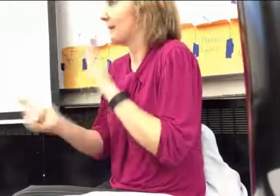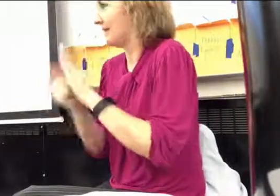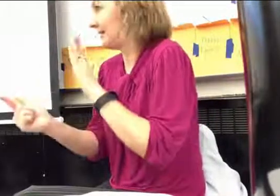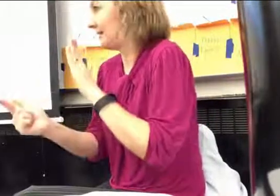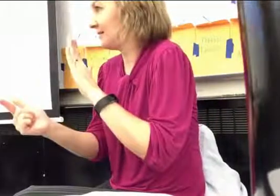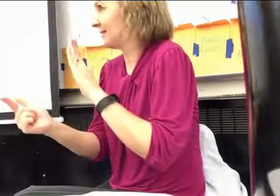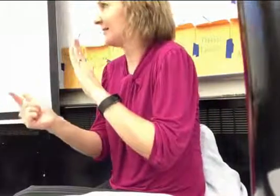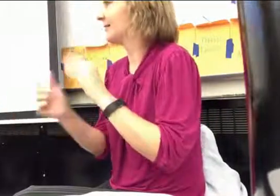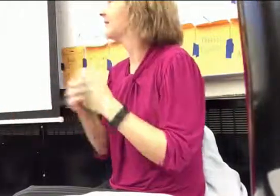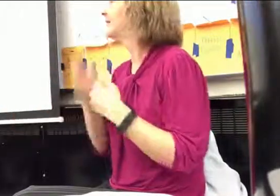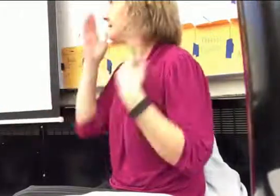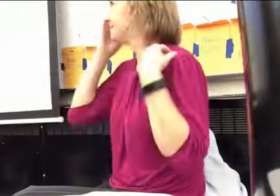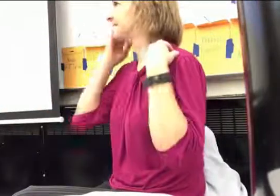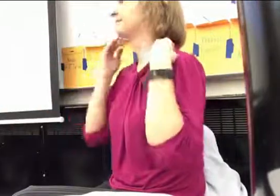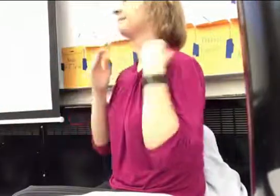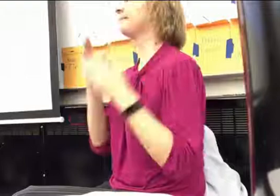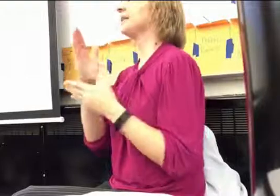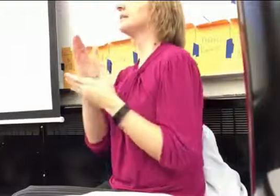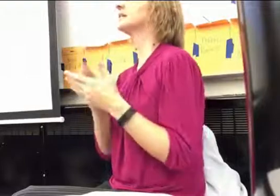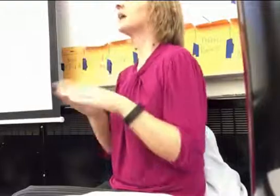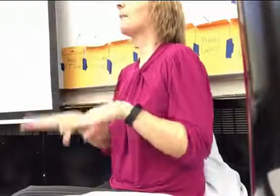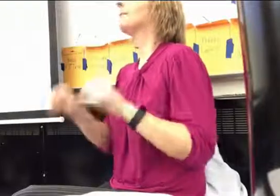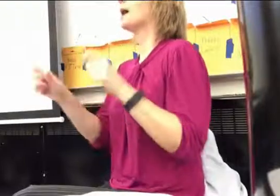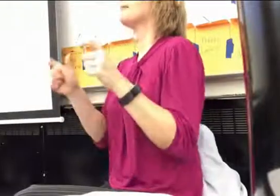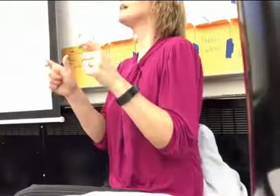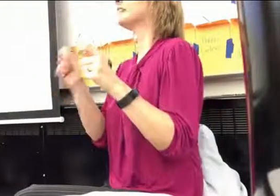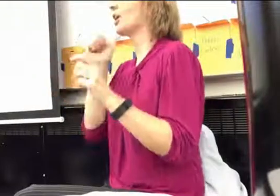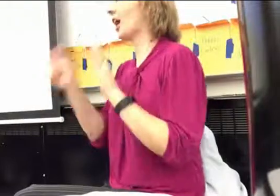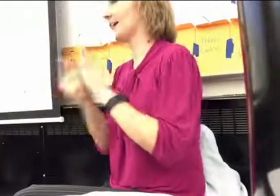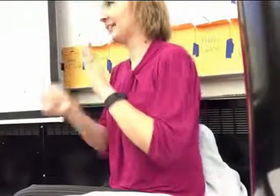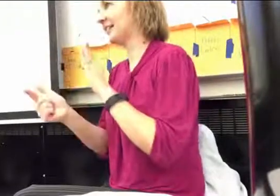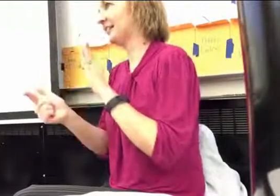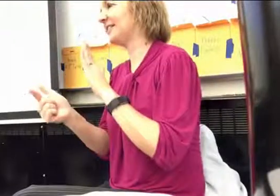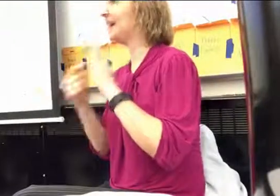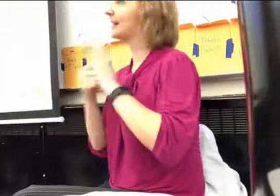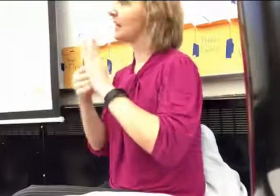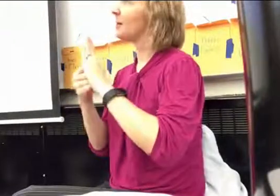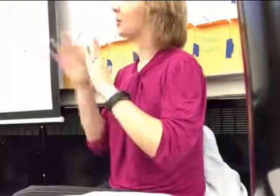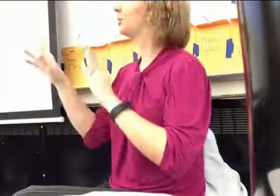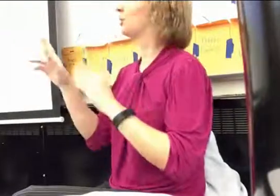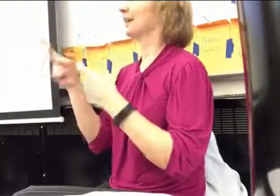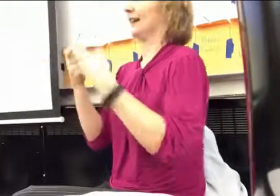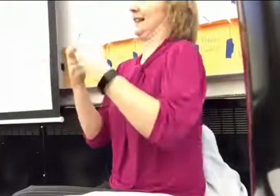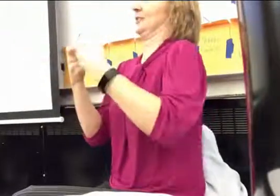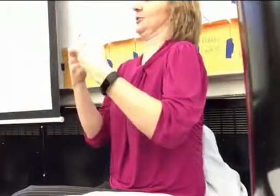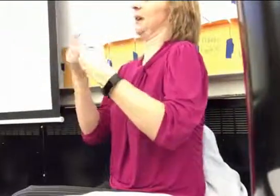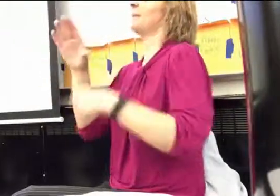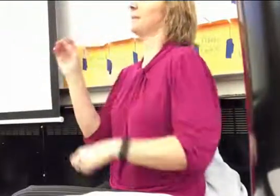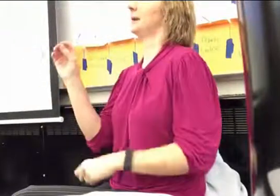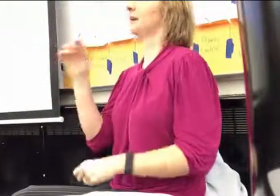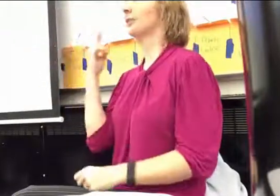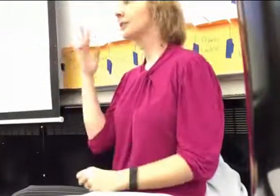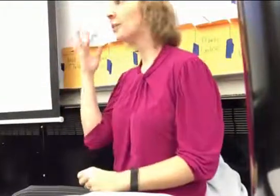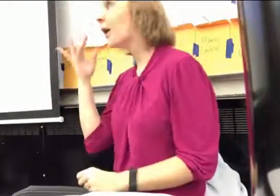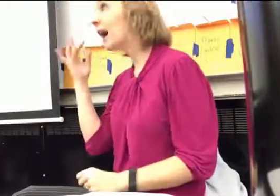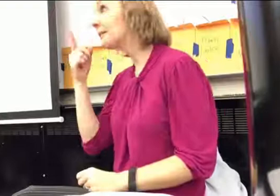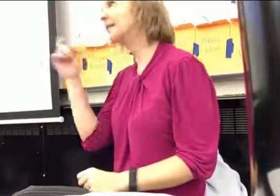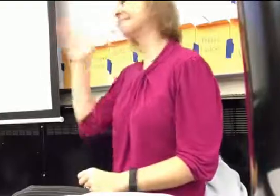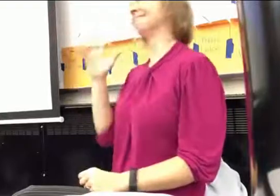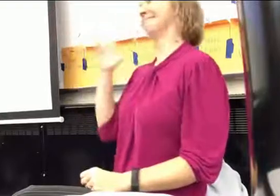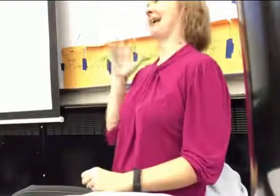Now, some monopolies are not illegal. An example of this is your utility companies. The reason why is because back in